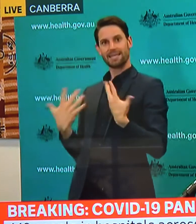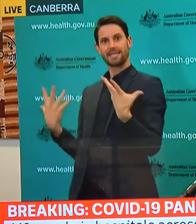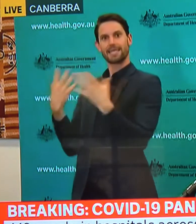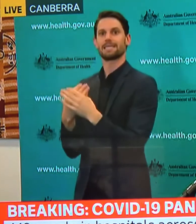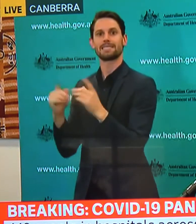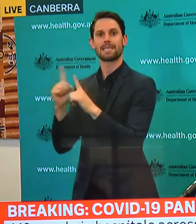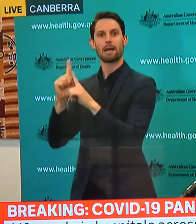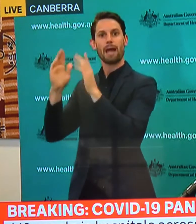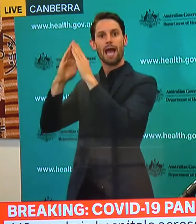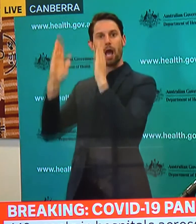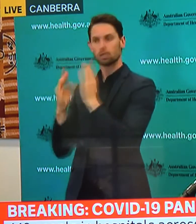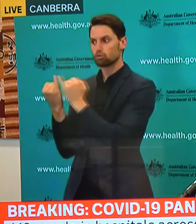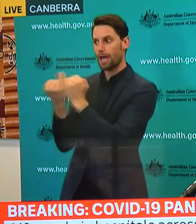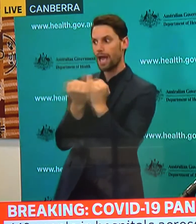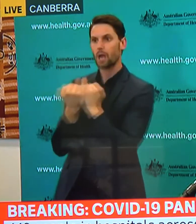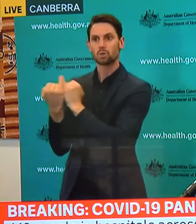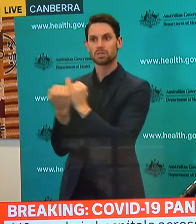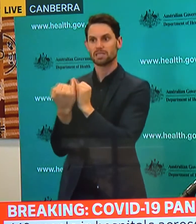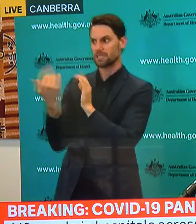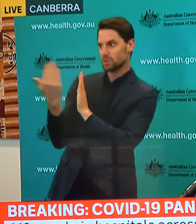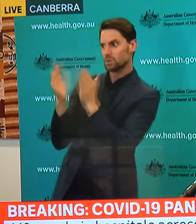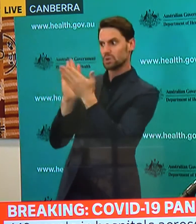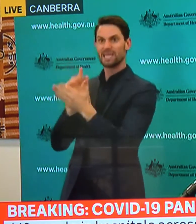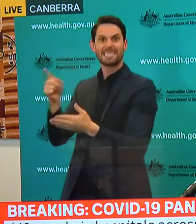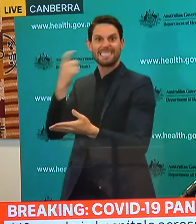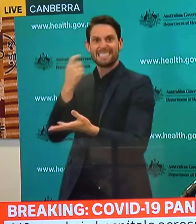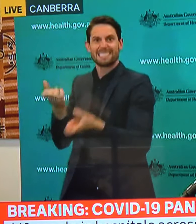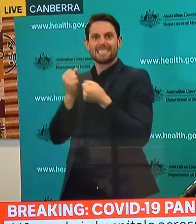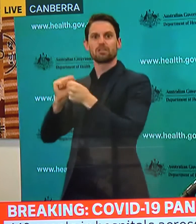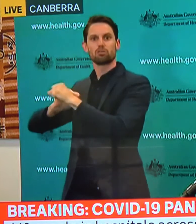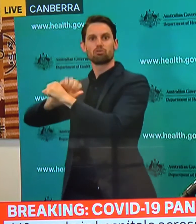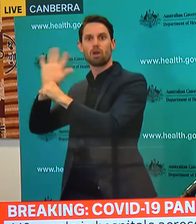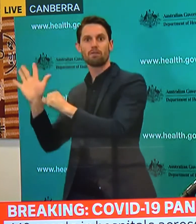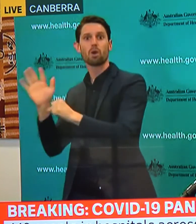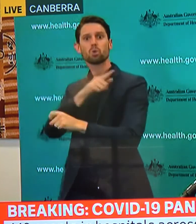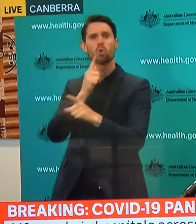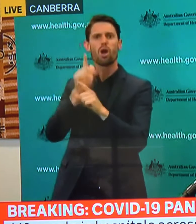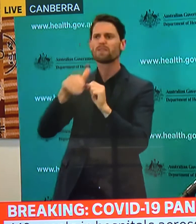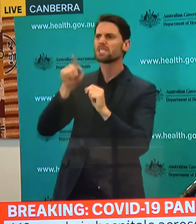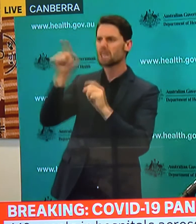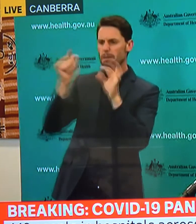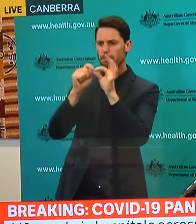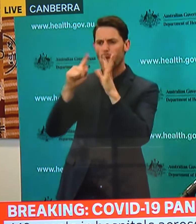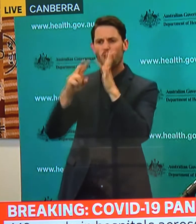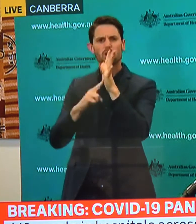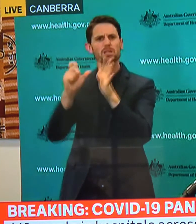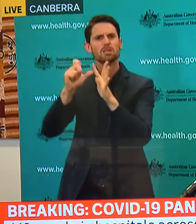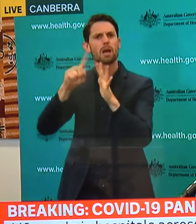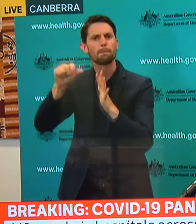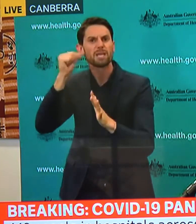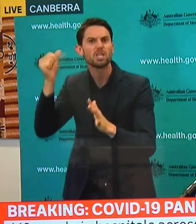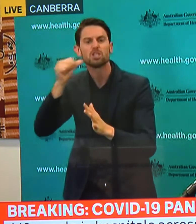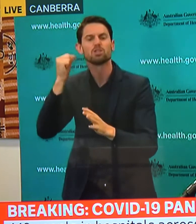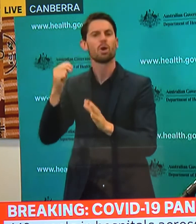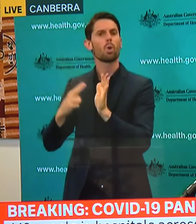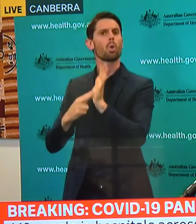where the population is more dense, and for the suburbs that you're mentioning, thinking about